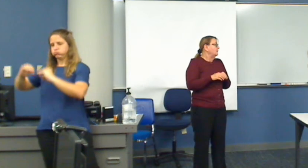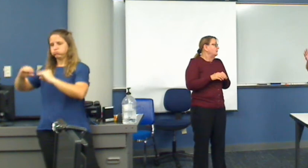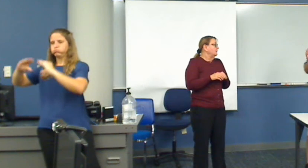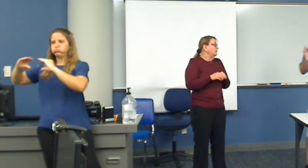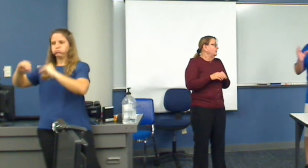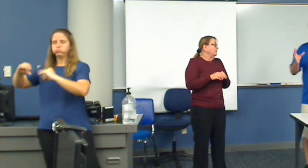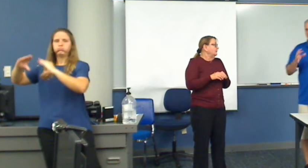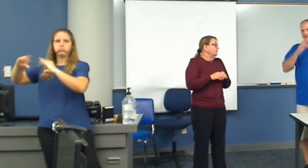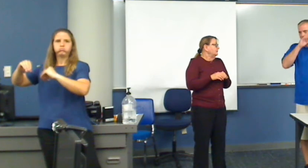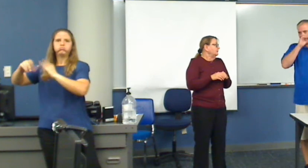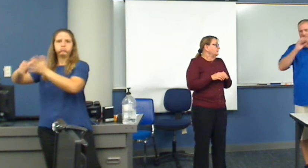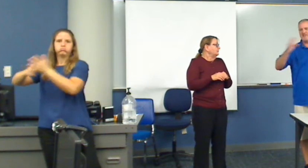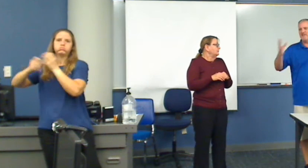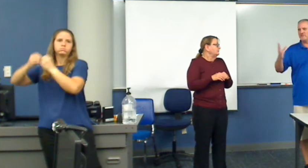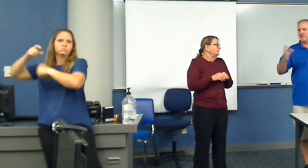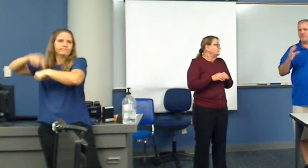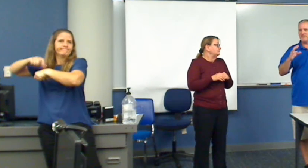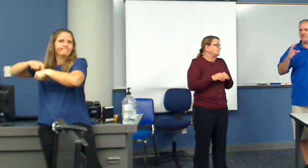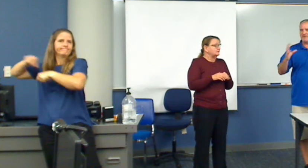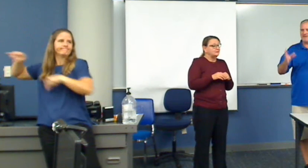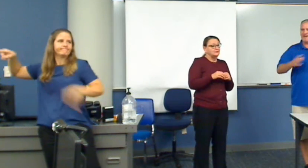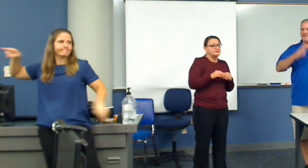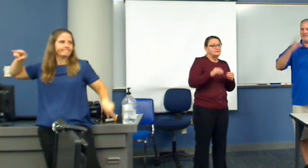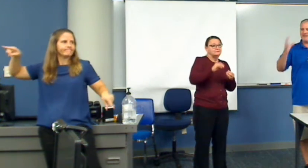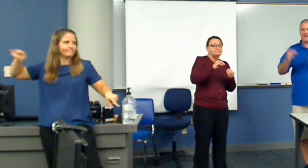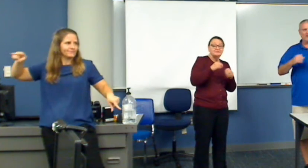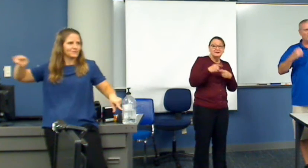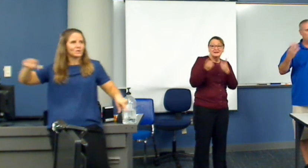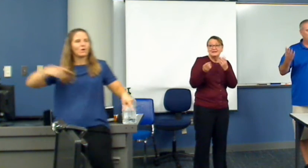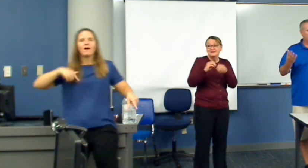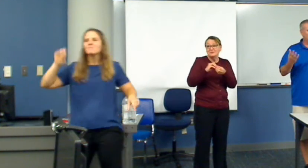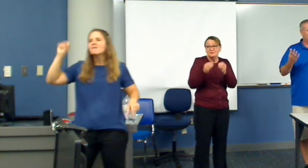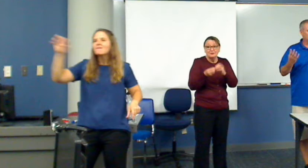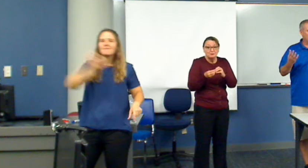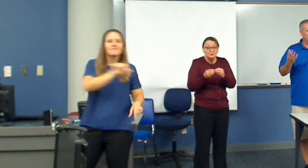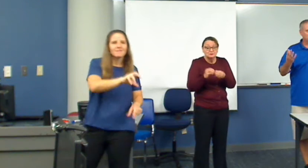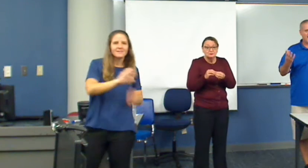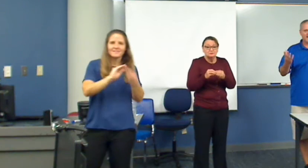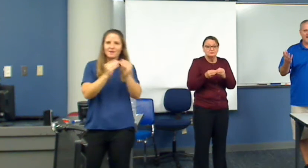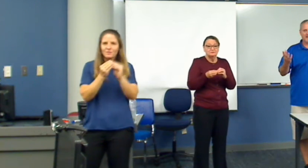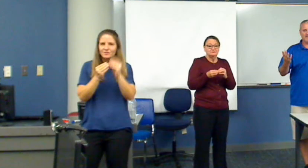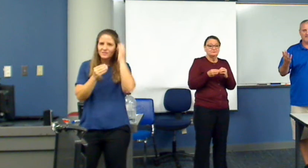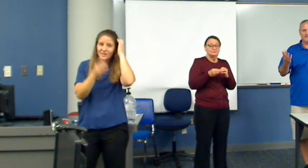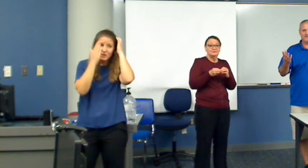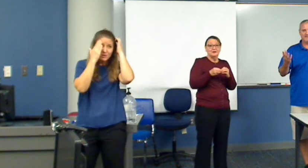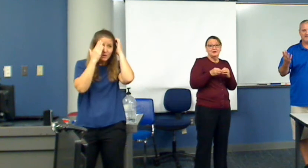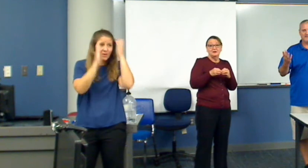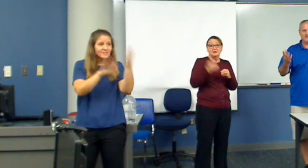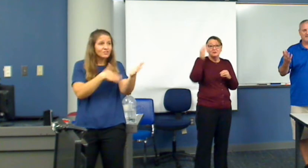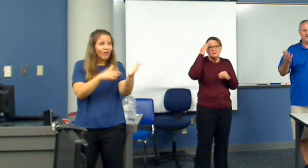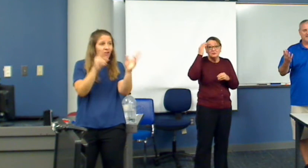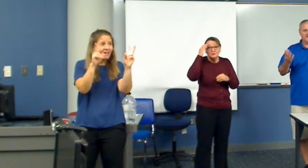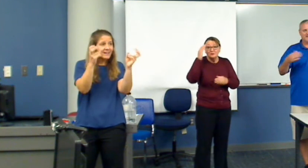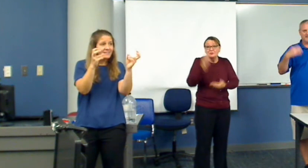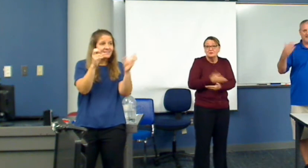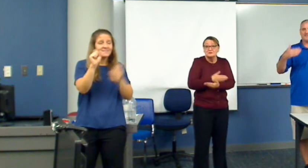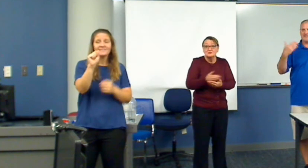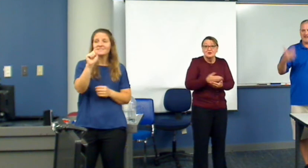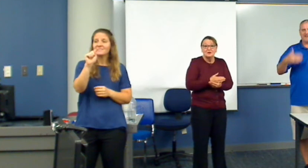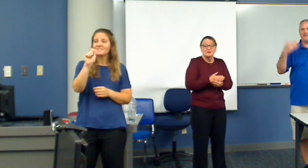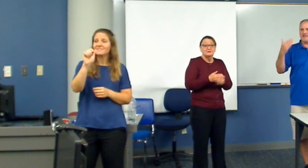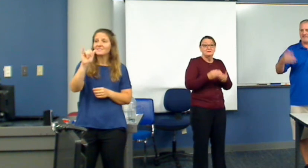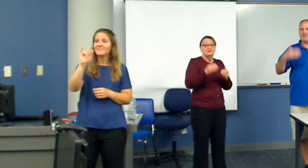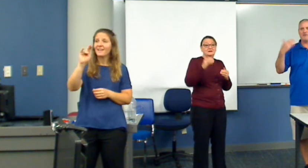So I'm giving you these numbers just to give you a thing. You know the song "Staying Alive"?